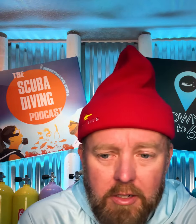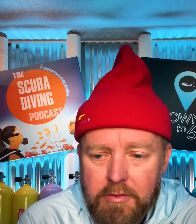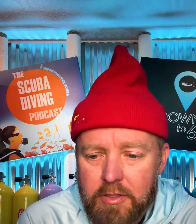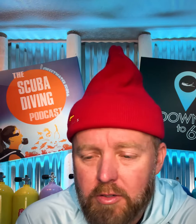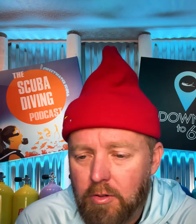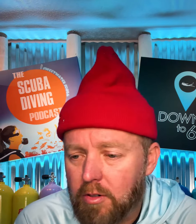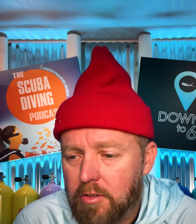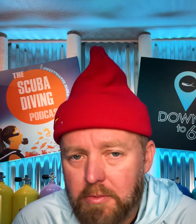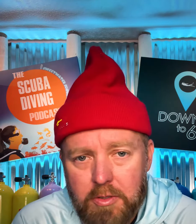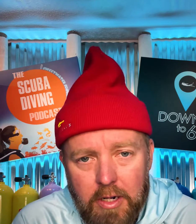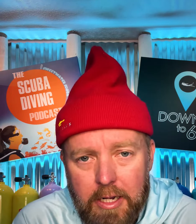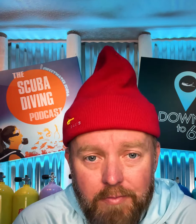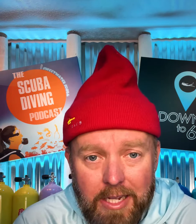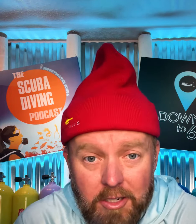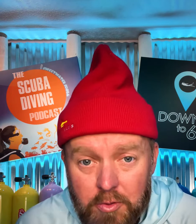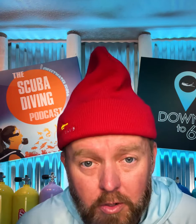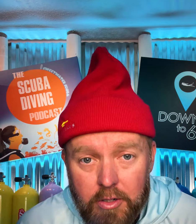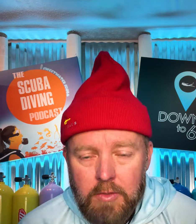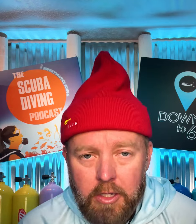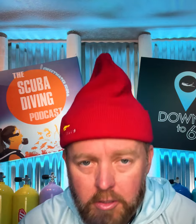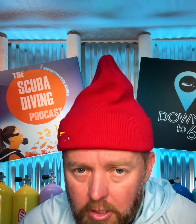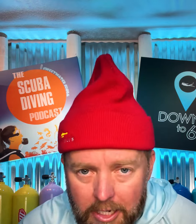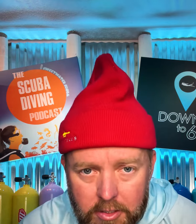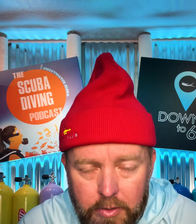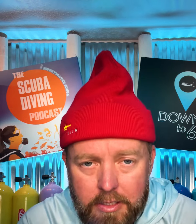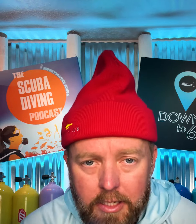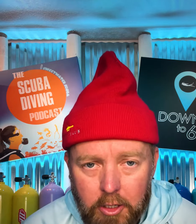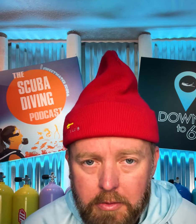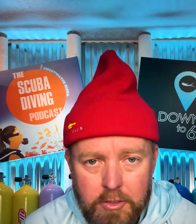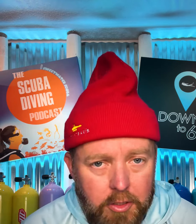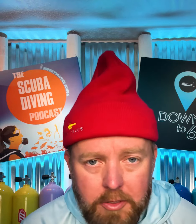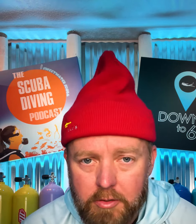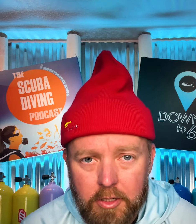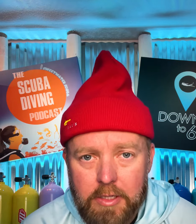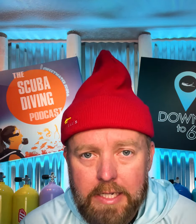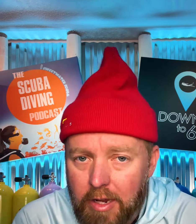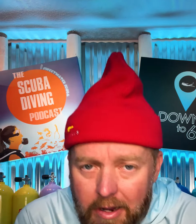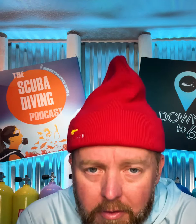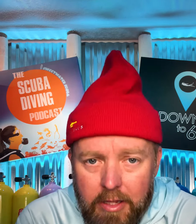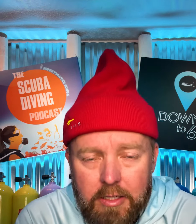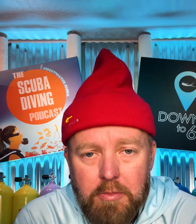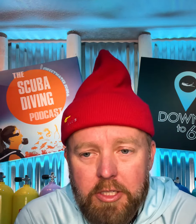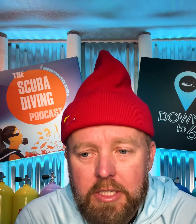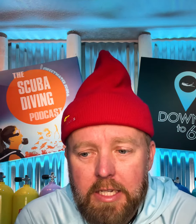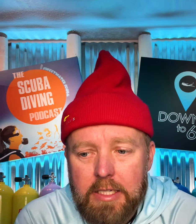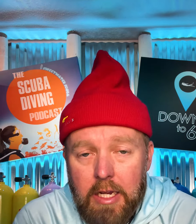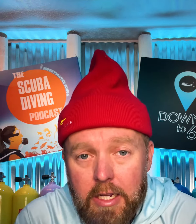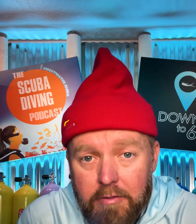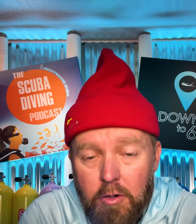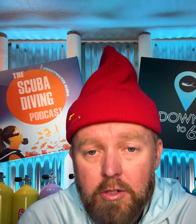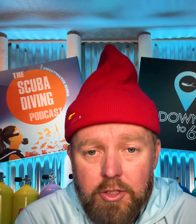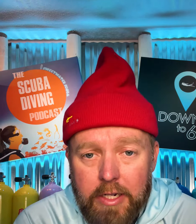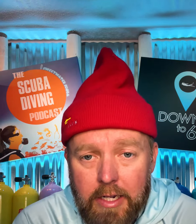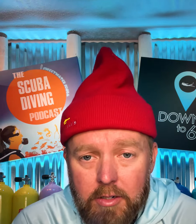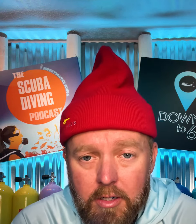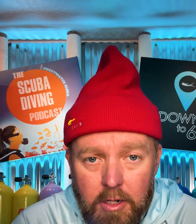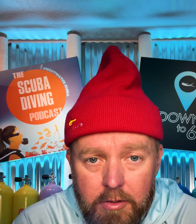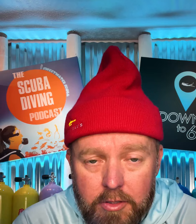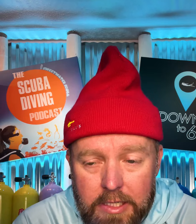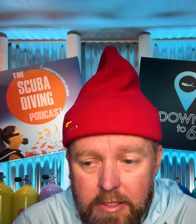review or subscribe. That does wonders. There's lots of ways to help, contribute, donate. Everything is appreciated. And of course, check out our other series